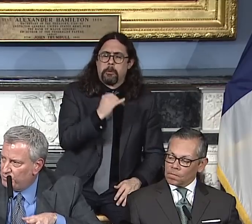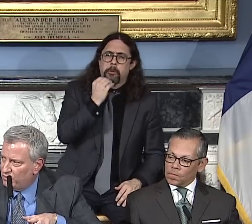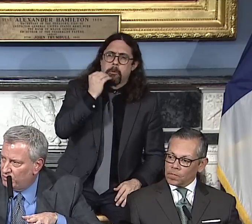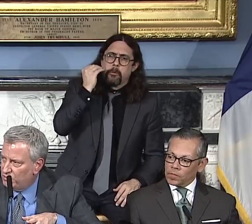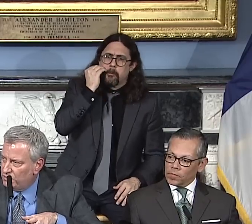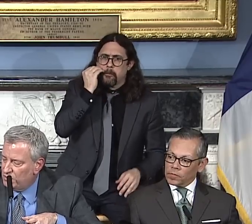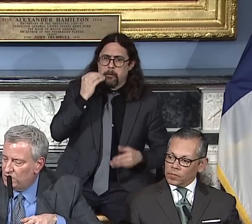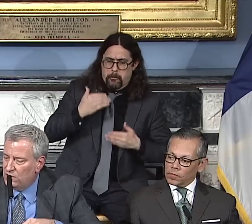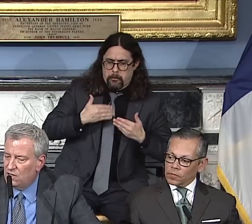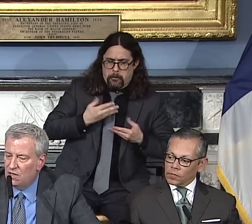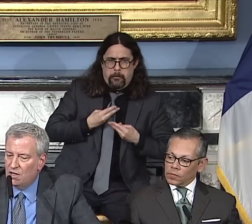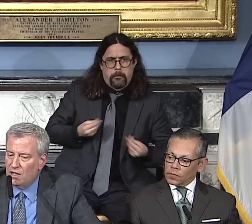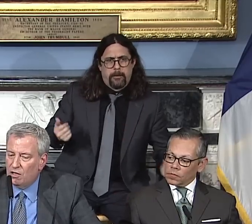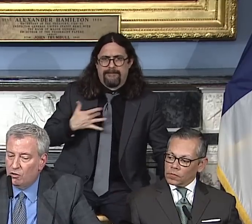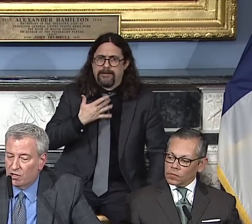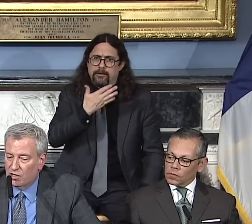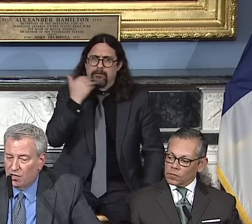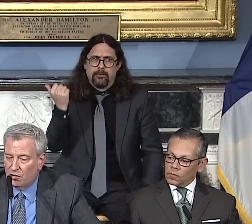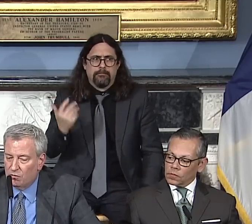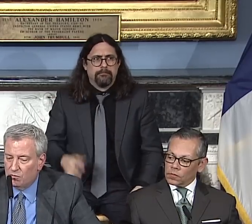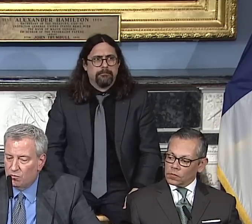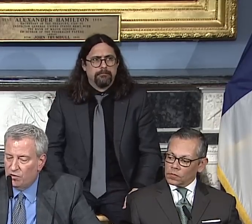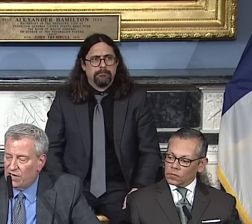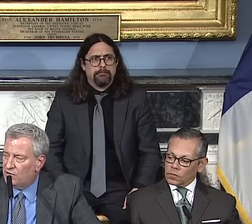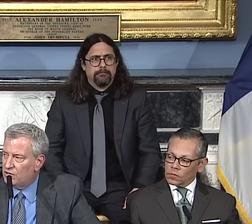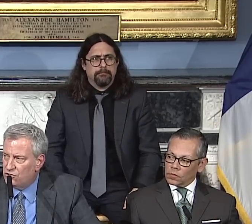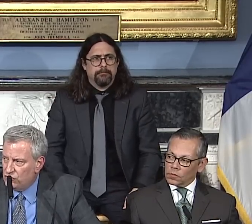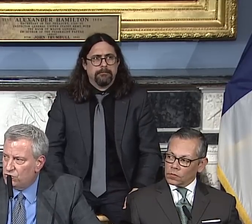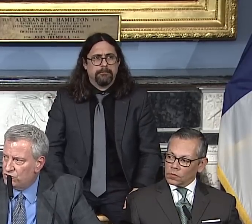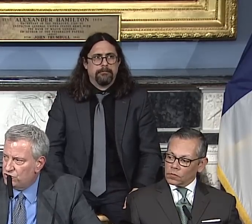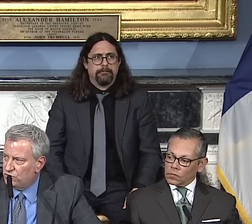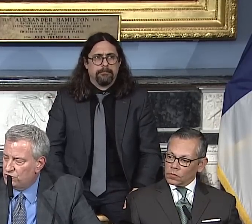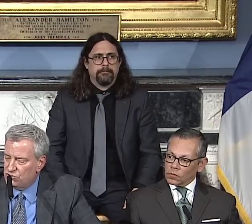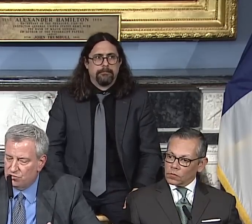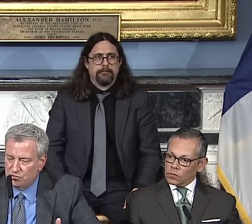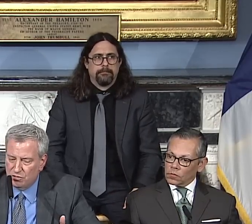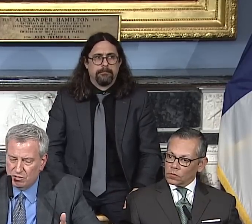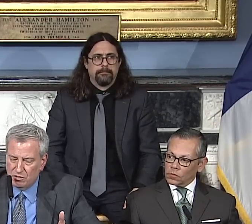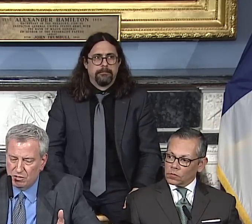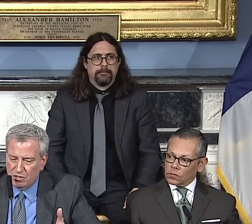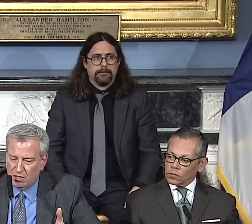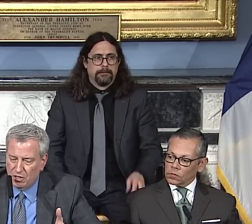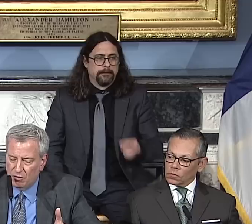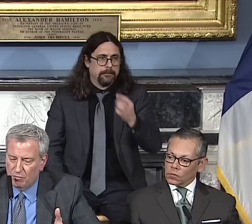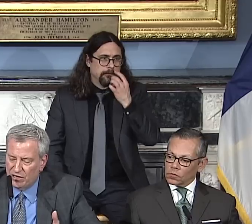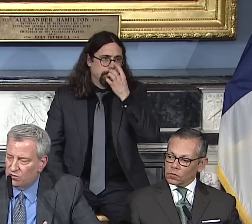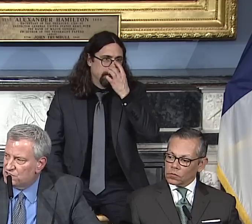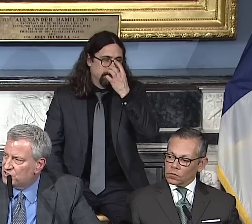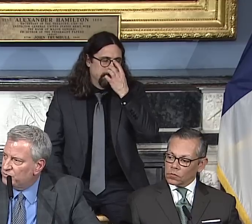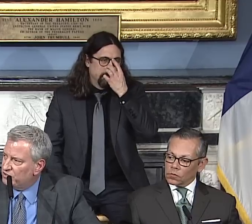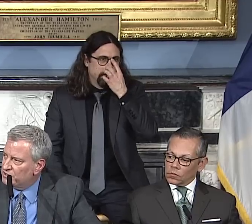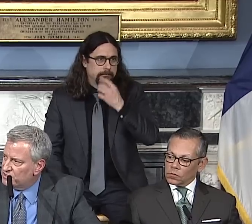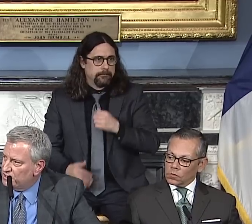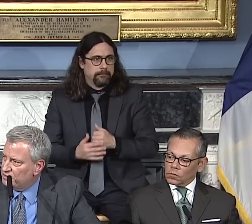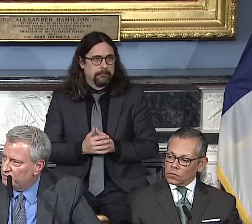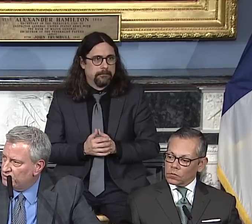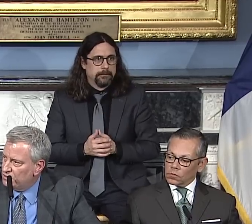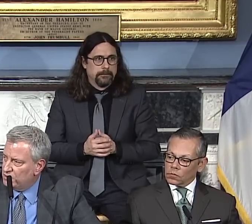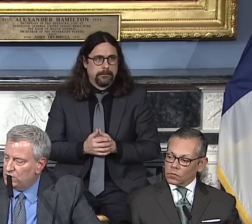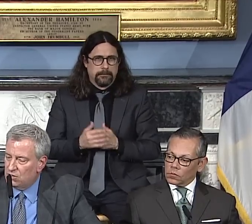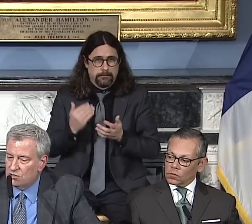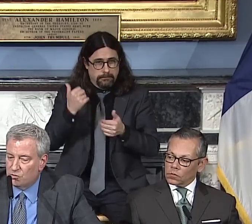more people. Look, we have a huge medical system here in the